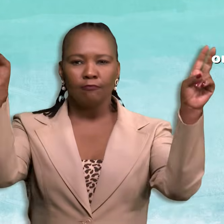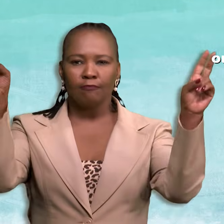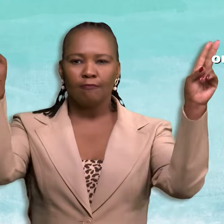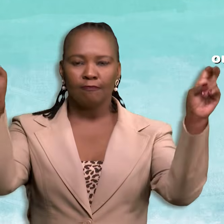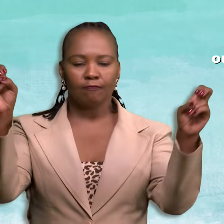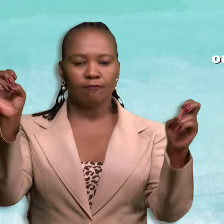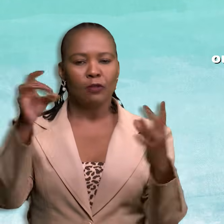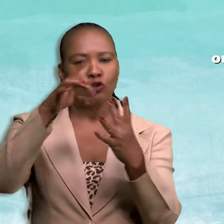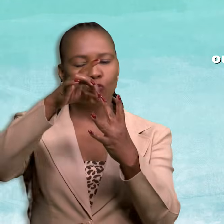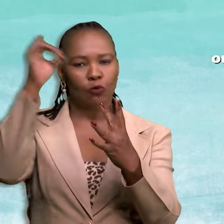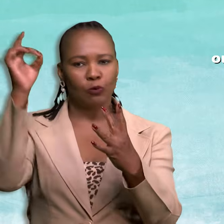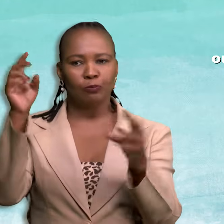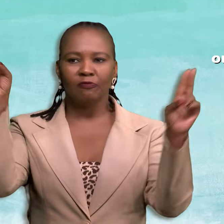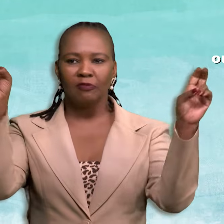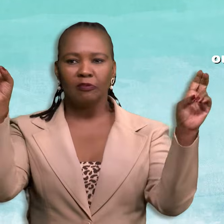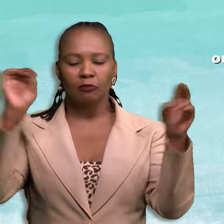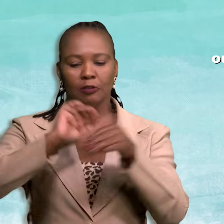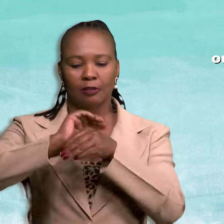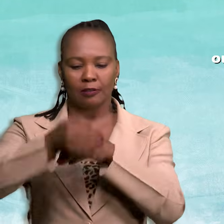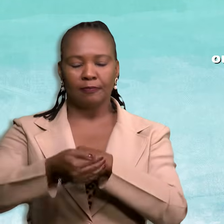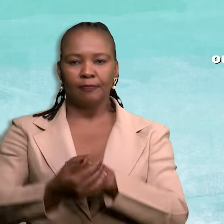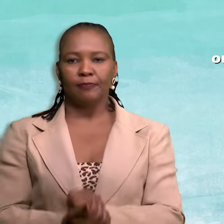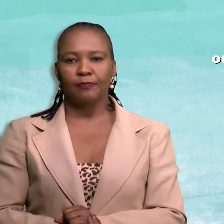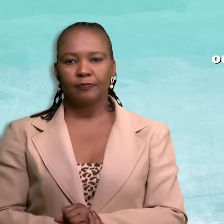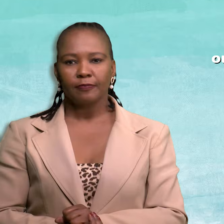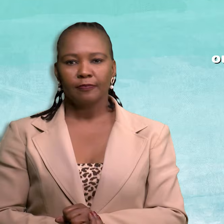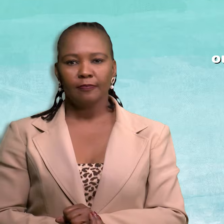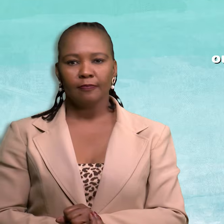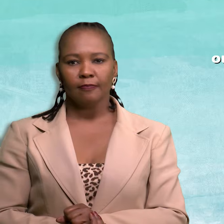topic and the scope of the topic that you will cover.